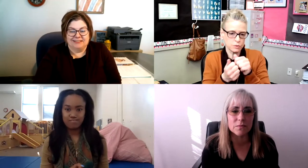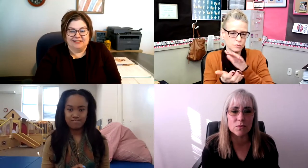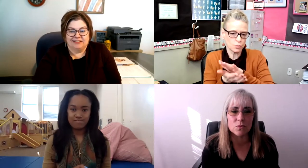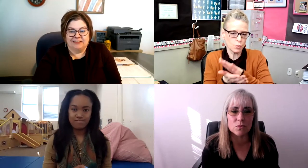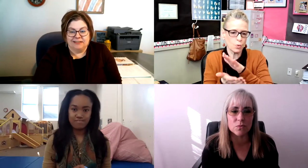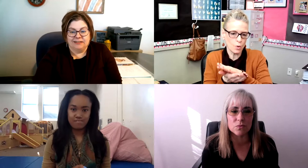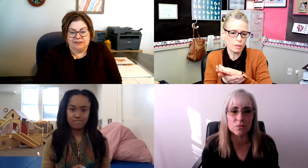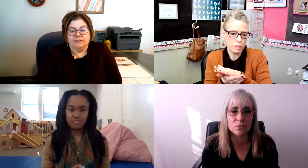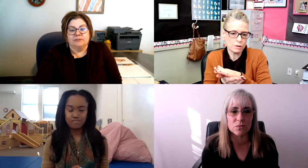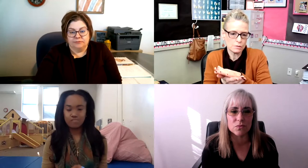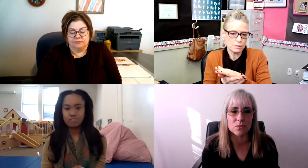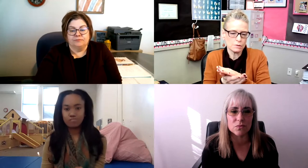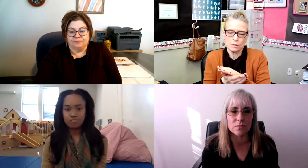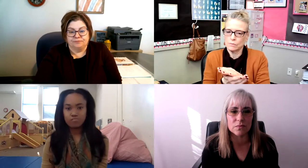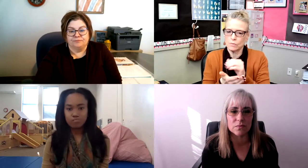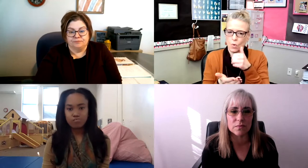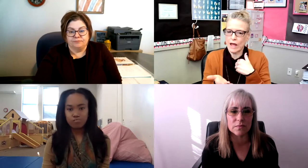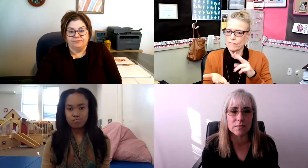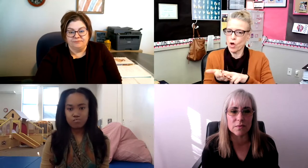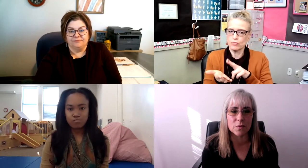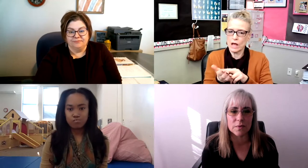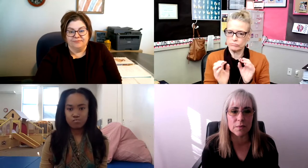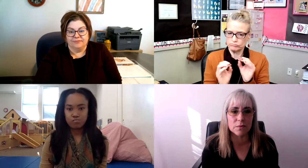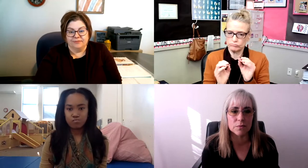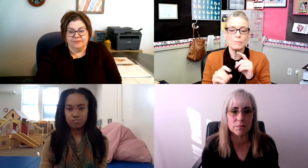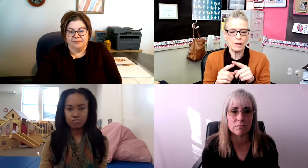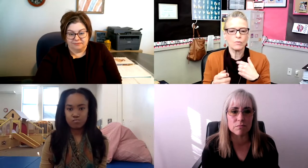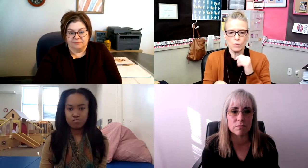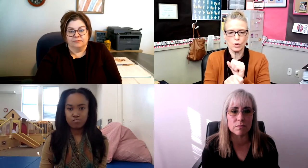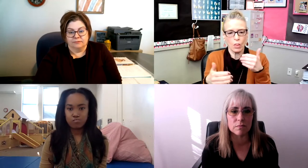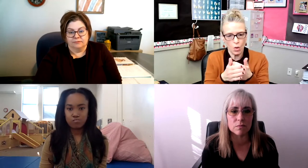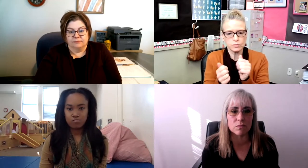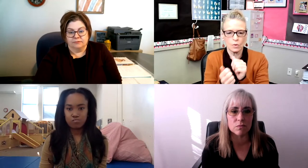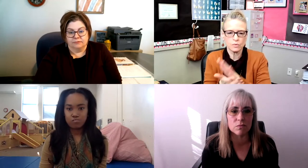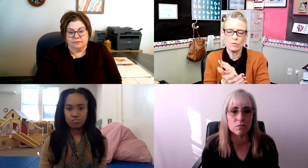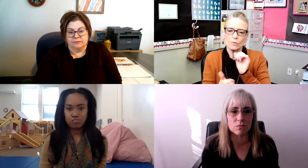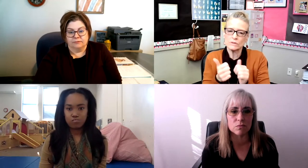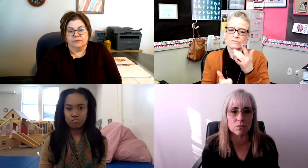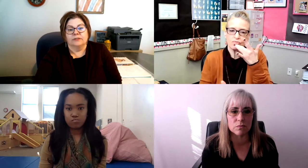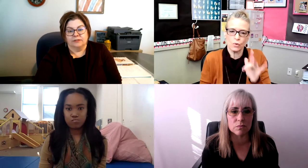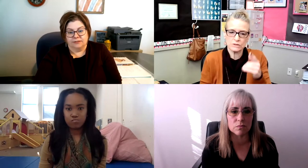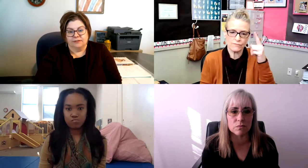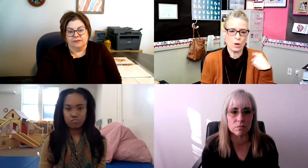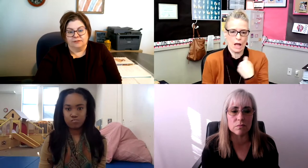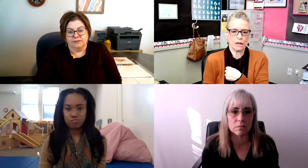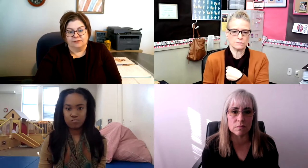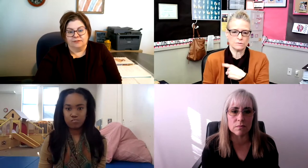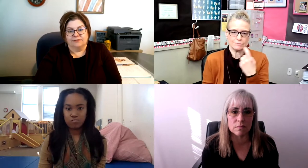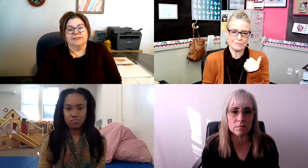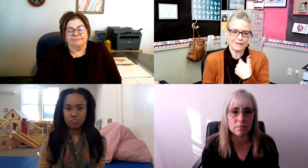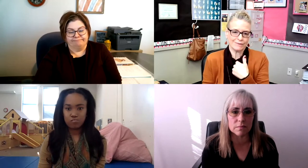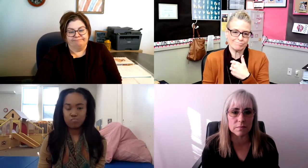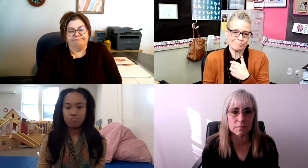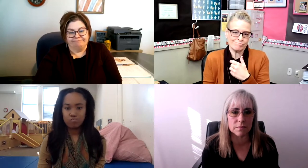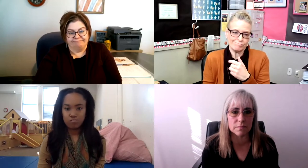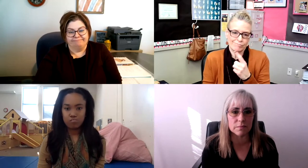anything? Yes, I work closely with the schools. We don't have any contracts, but we do work closely with the schools, which is fortunate